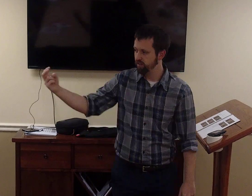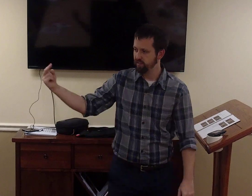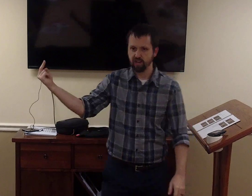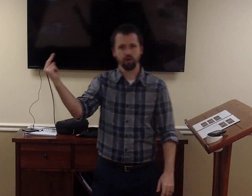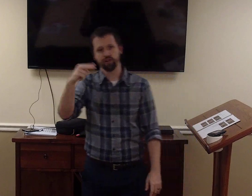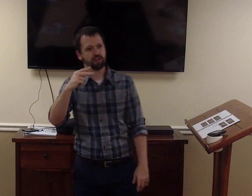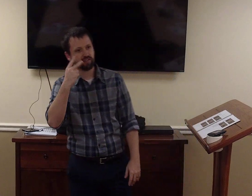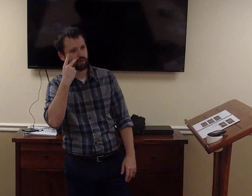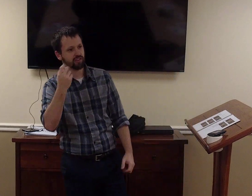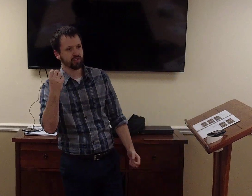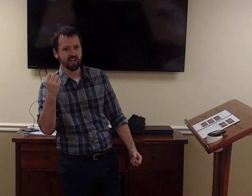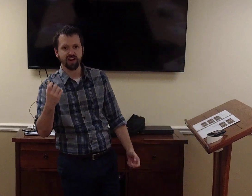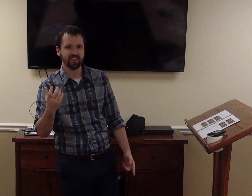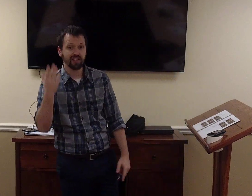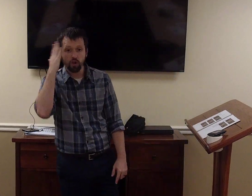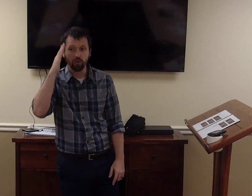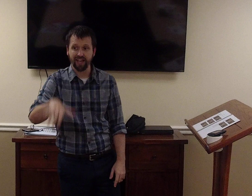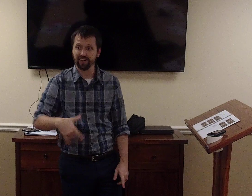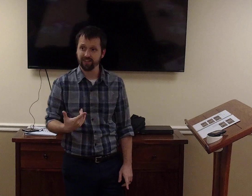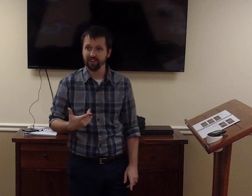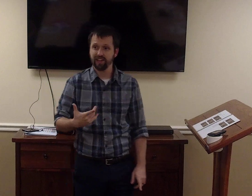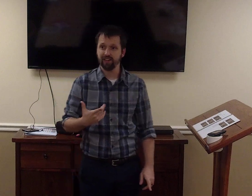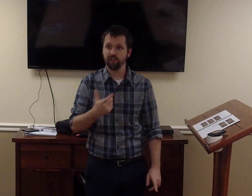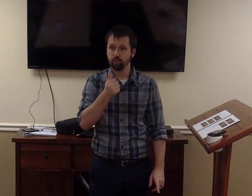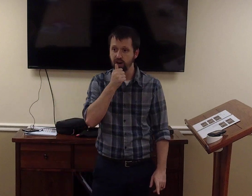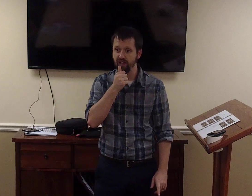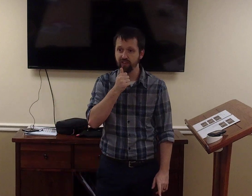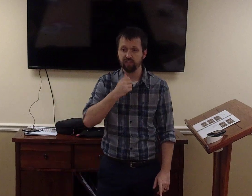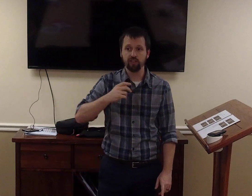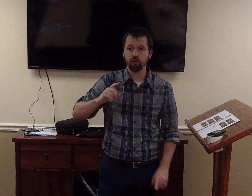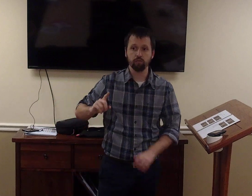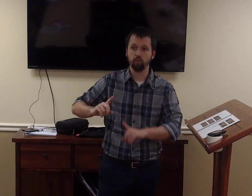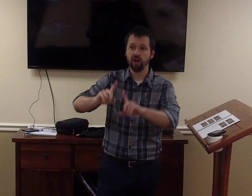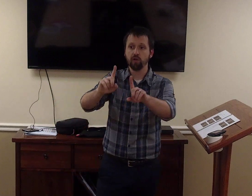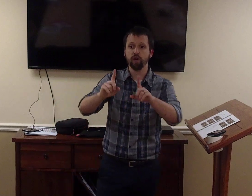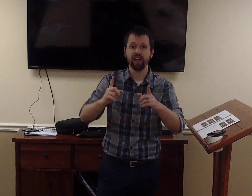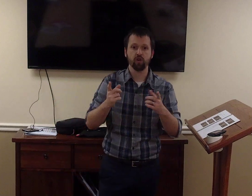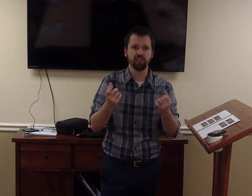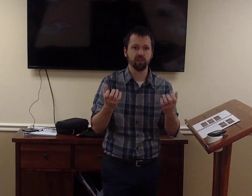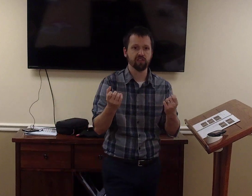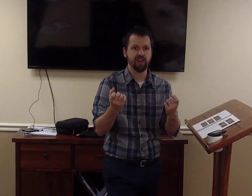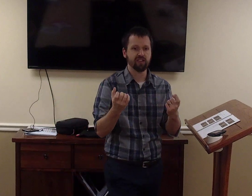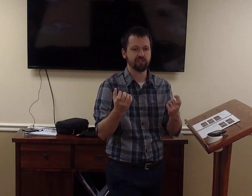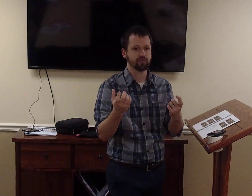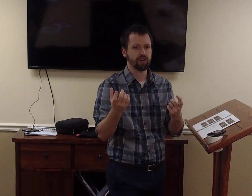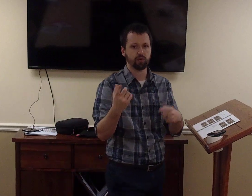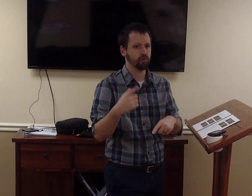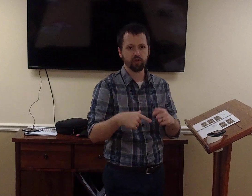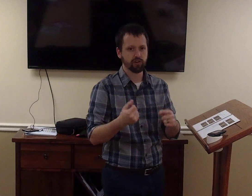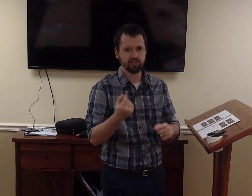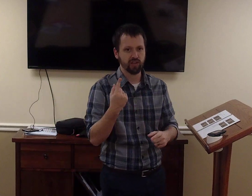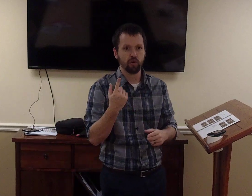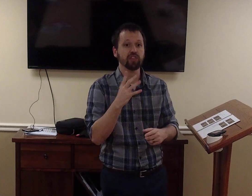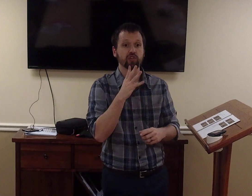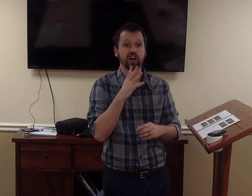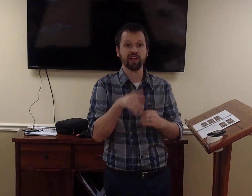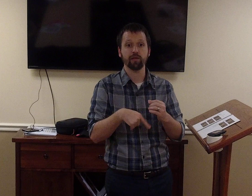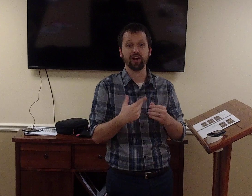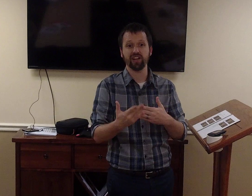sitting over here and see what they're signing. They know that. If it's private, they'll walk away or they'll sign in such a way where you won't understand what they're talking about